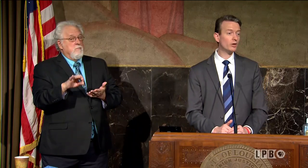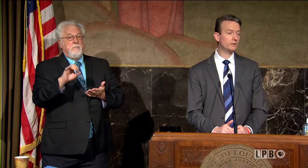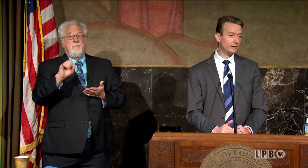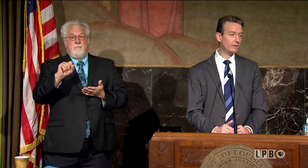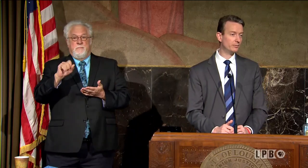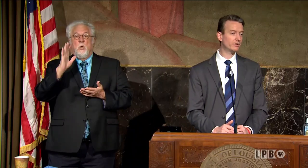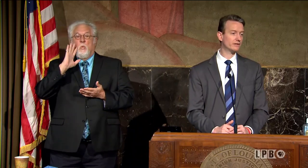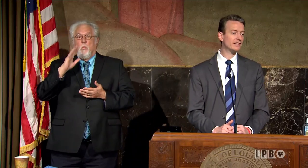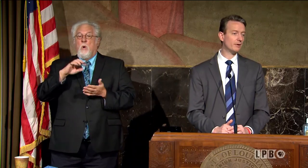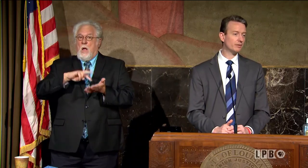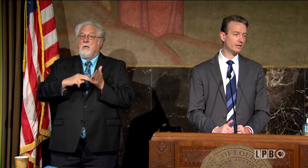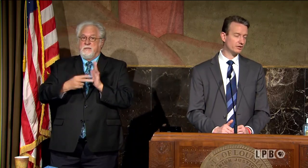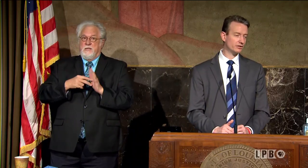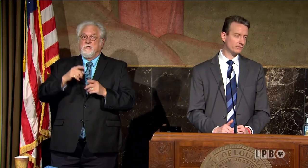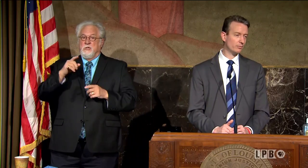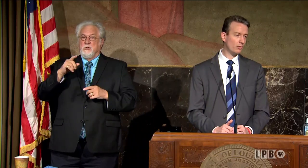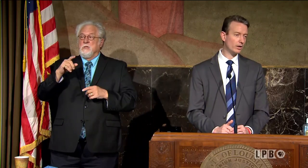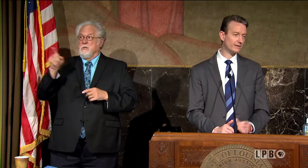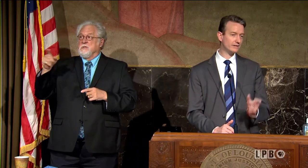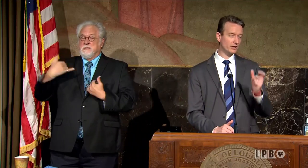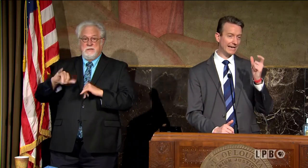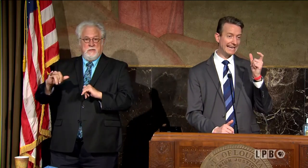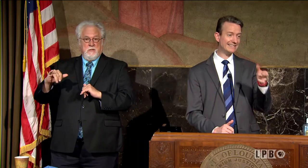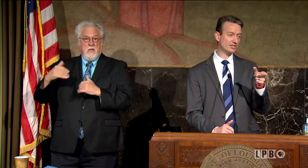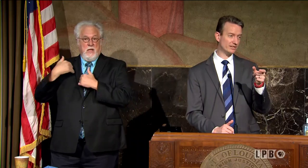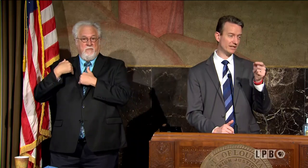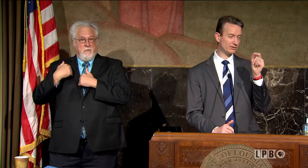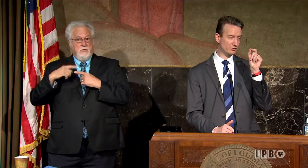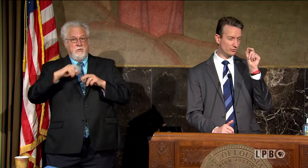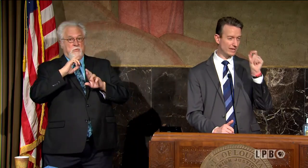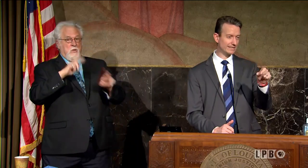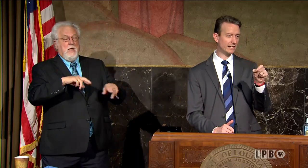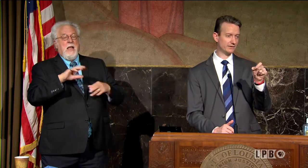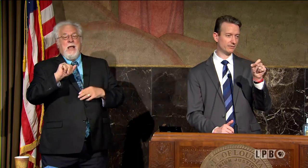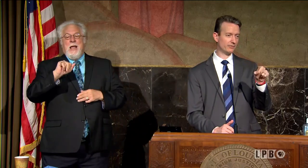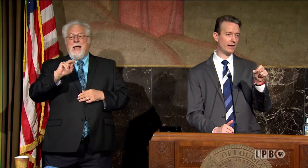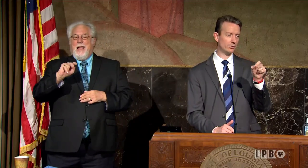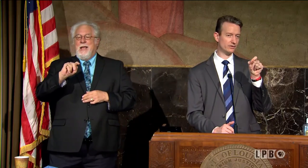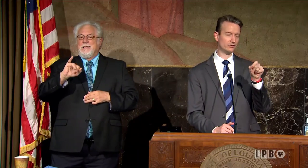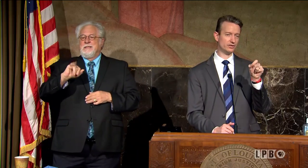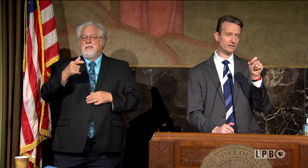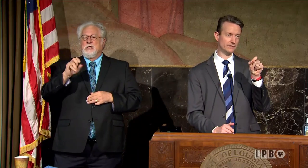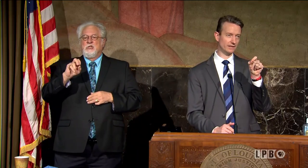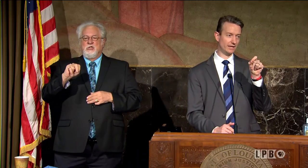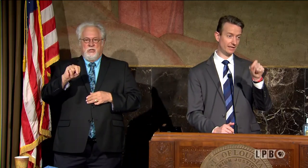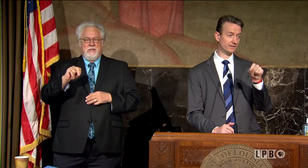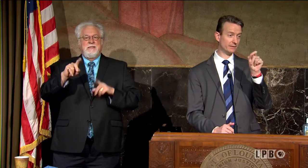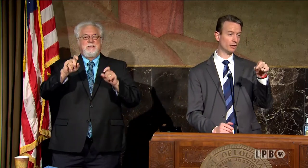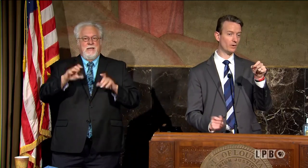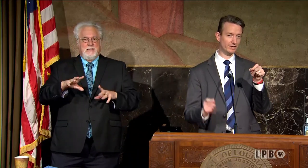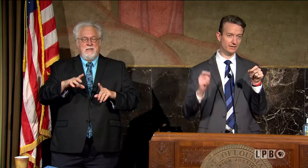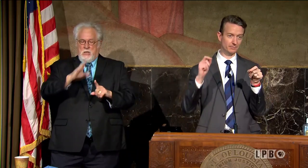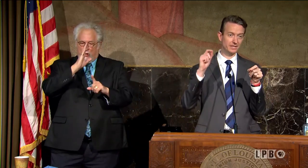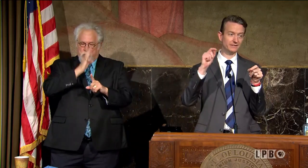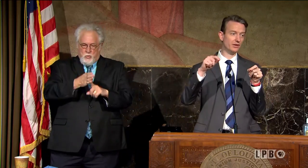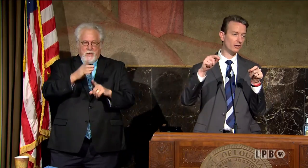intent that they would be. They would be under the same obligation to report. These are antigen tests, so they're direct tests of the virus, just in a